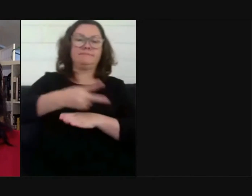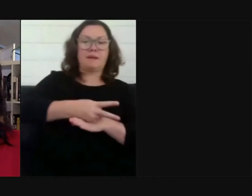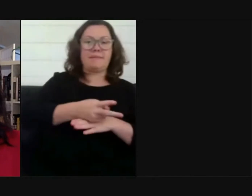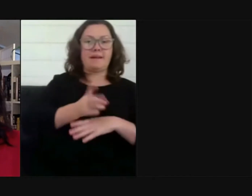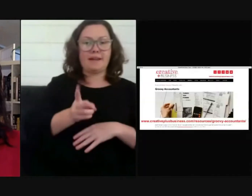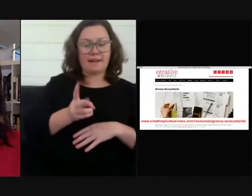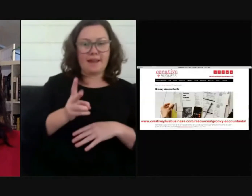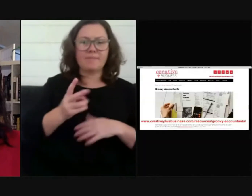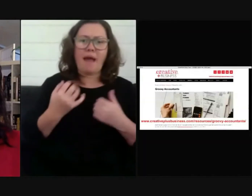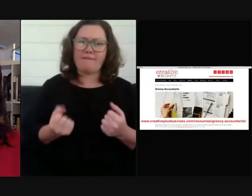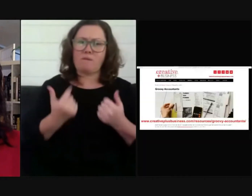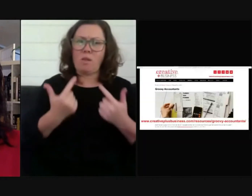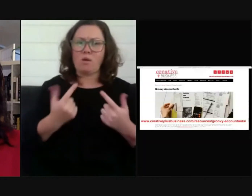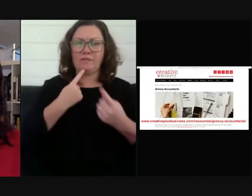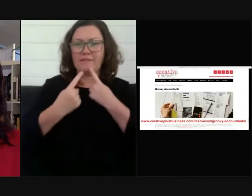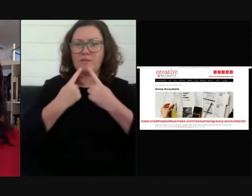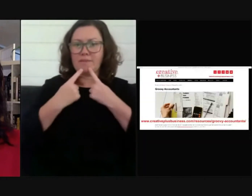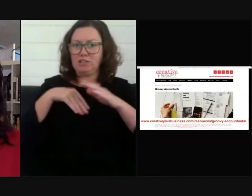All right.